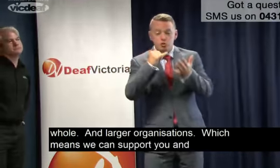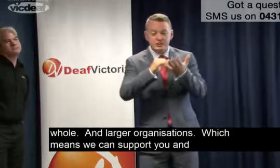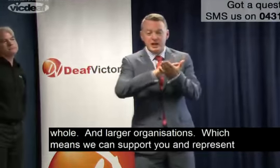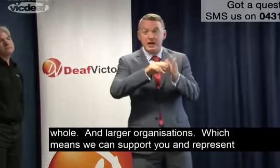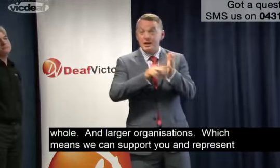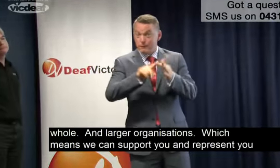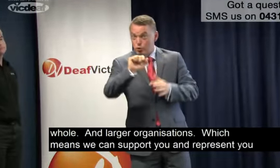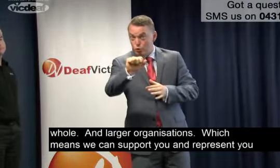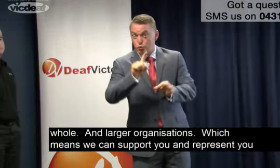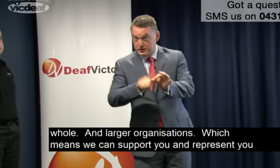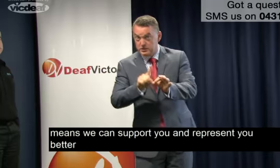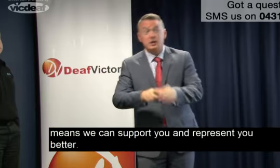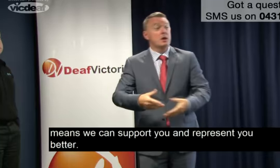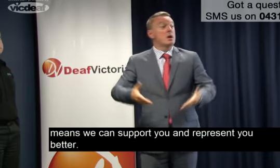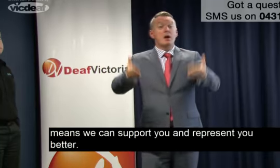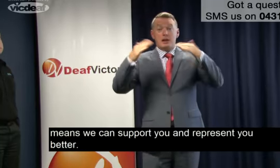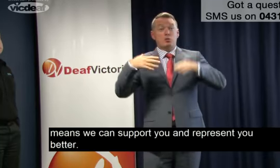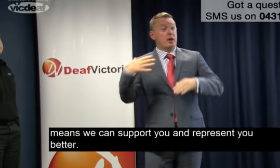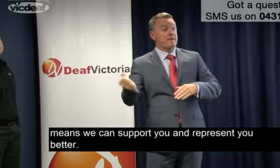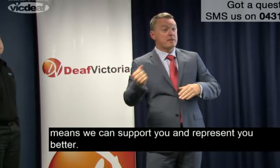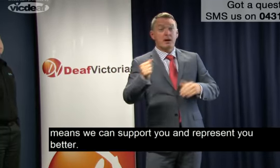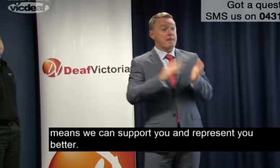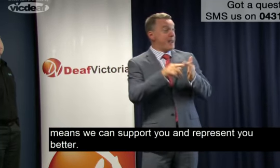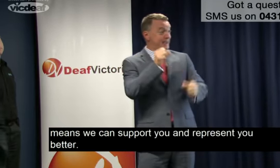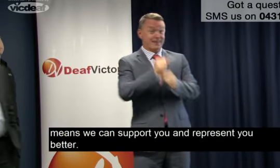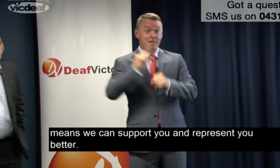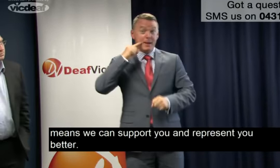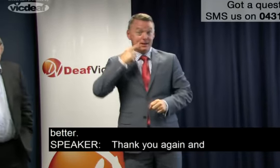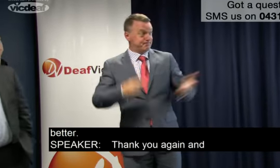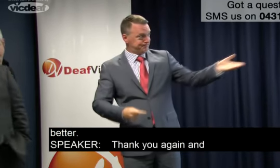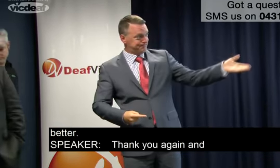Thank you again, and thank you to Shane's question. Moving on, we now have Meg.